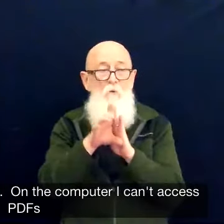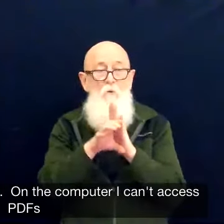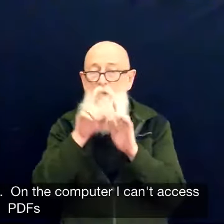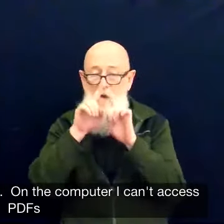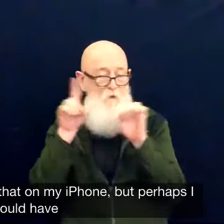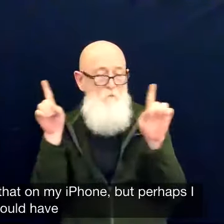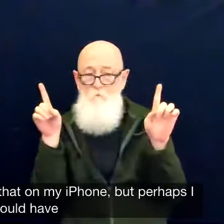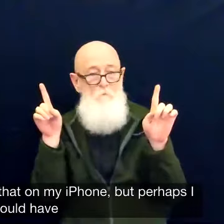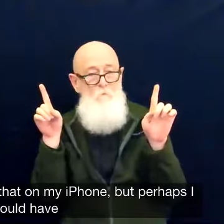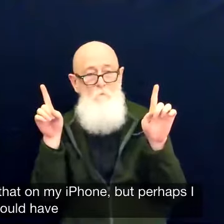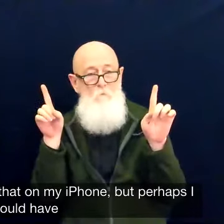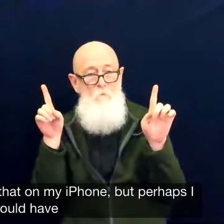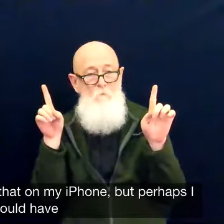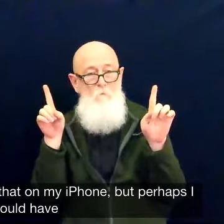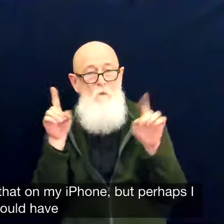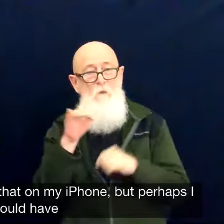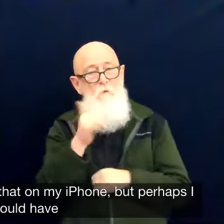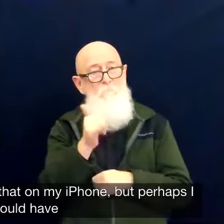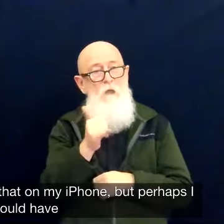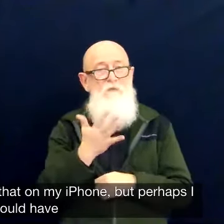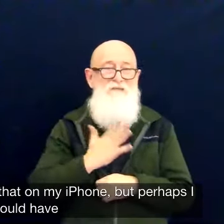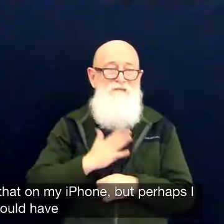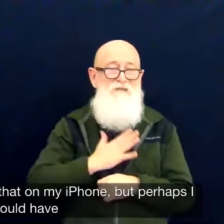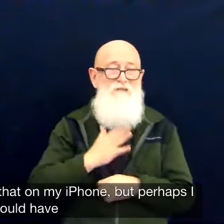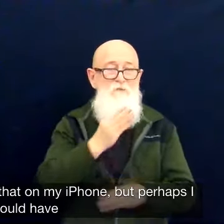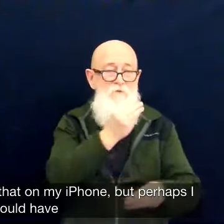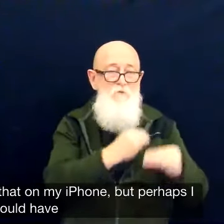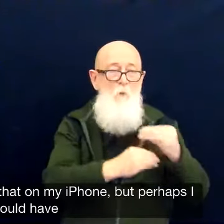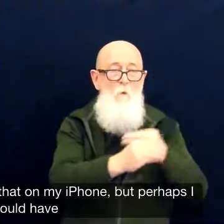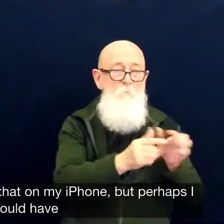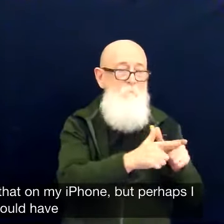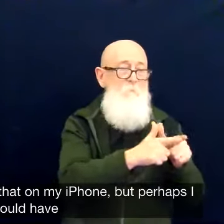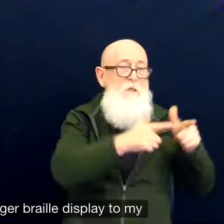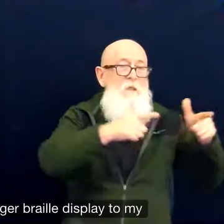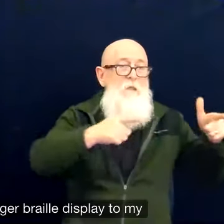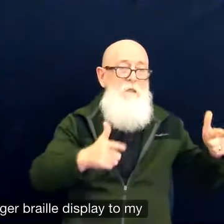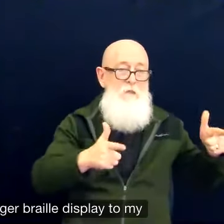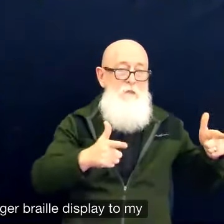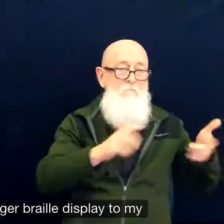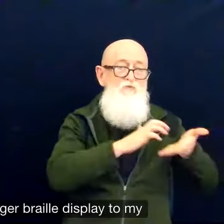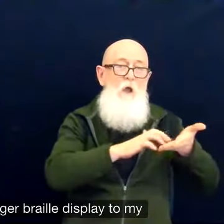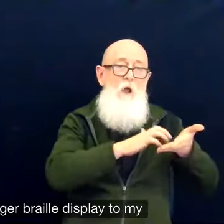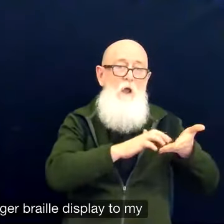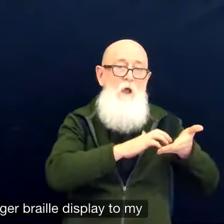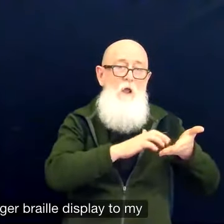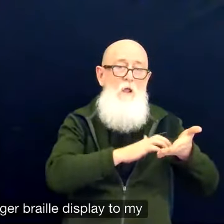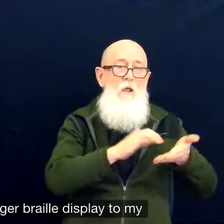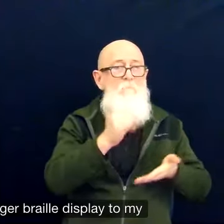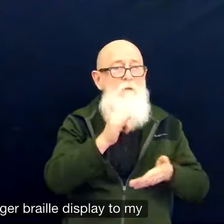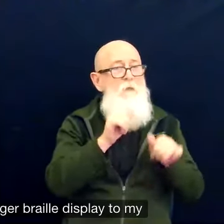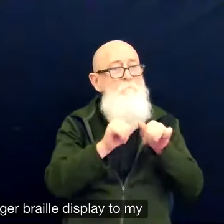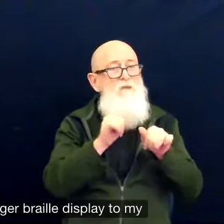my larger Braille display to my iPhone. But perhaps you could ask Michelle, because we have